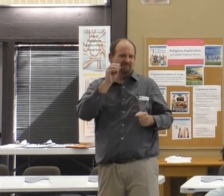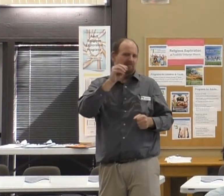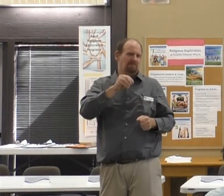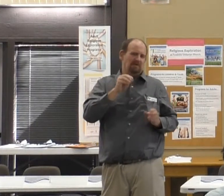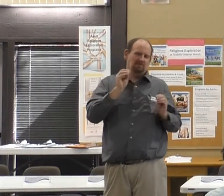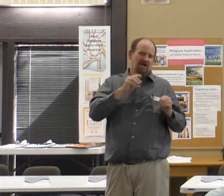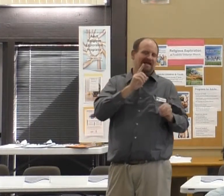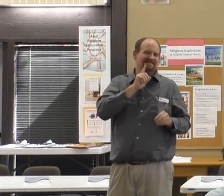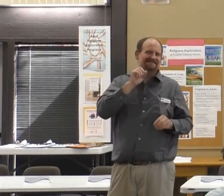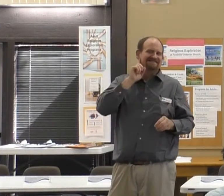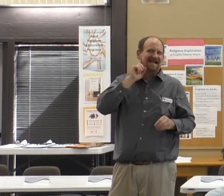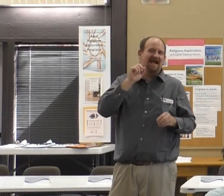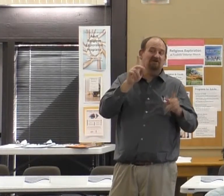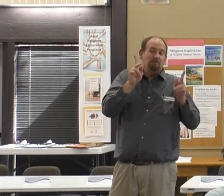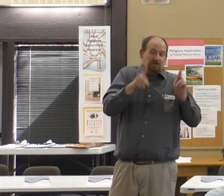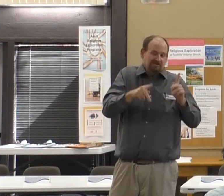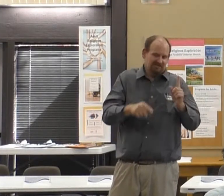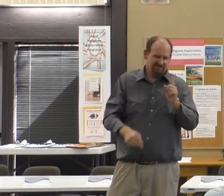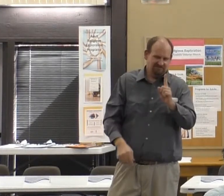Doubtful.